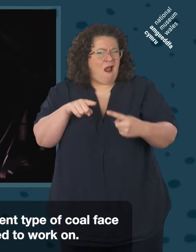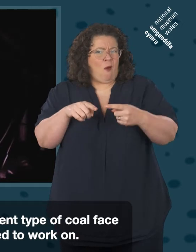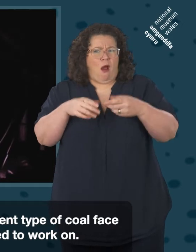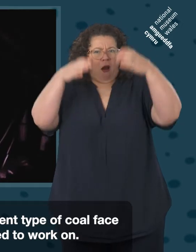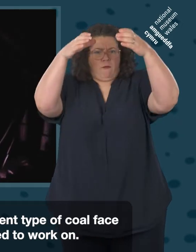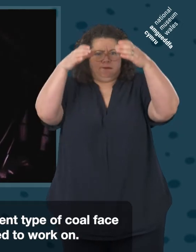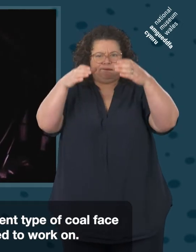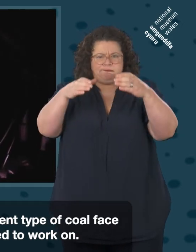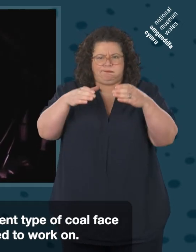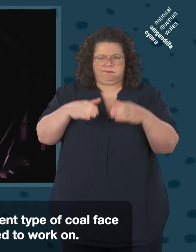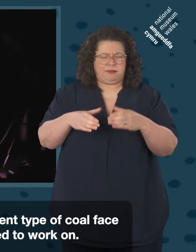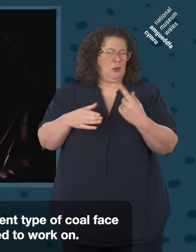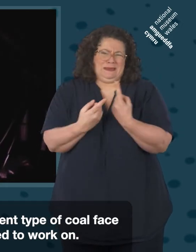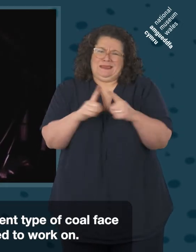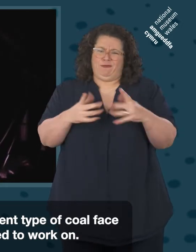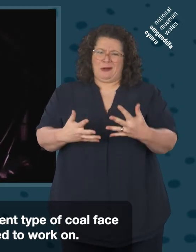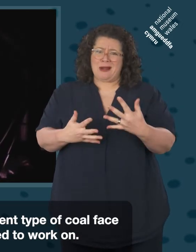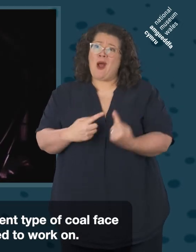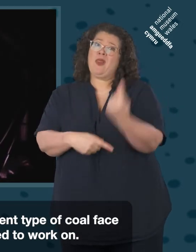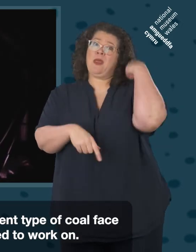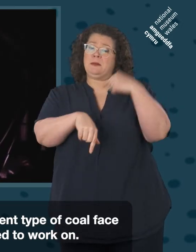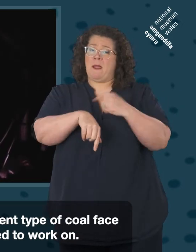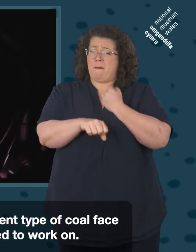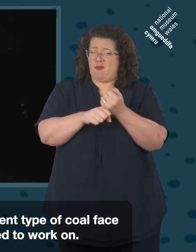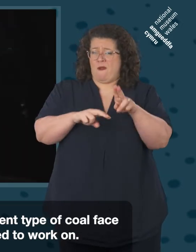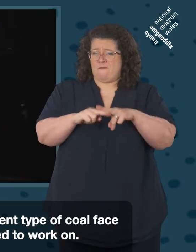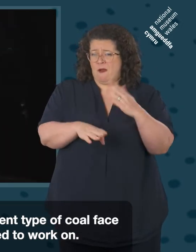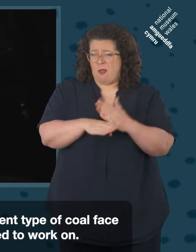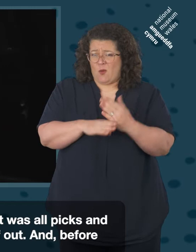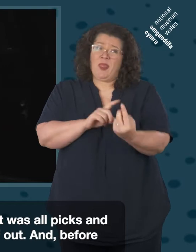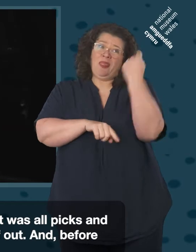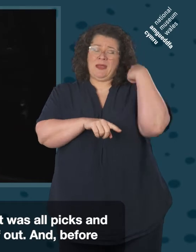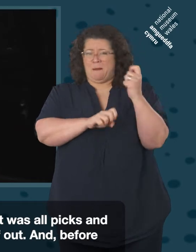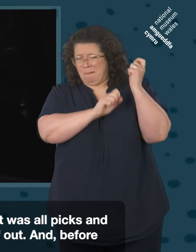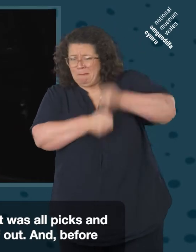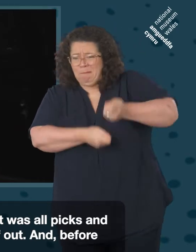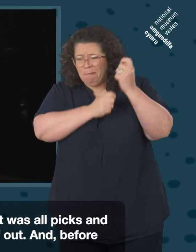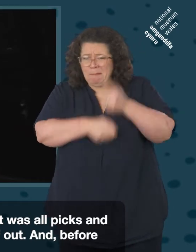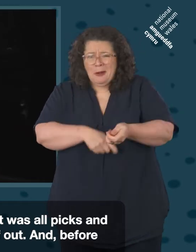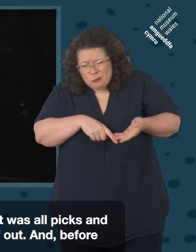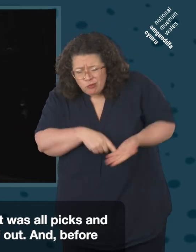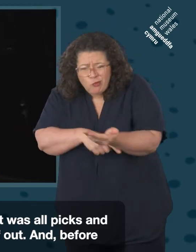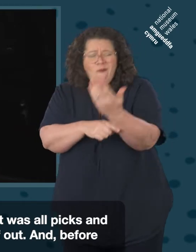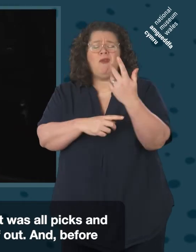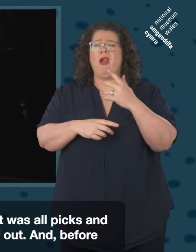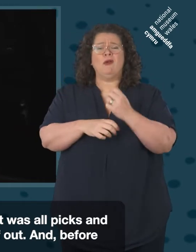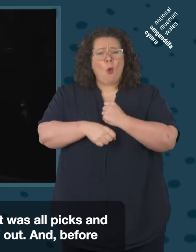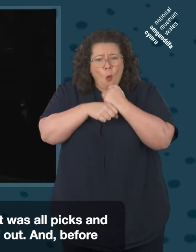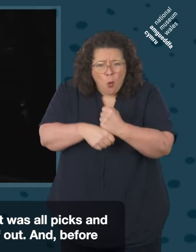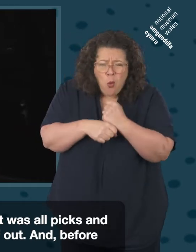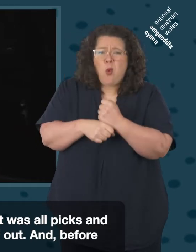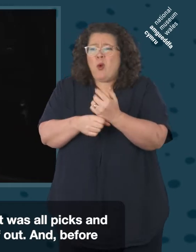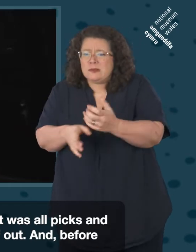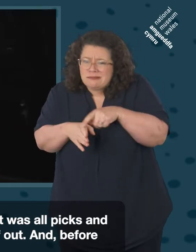here. This is a very different type of coal face than my grandfather used to work on. When he was working there, it was all picks and